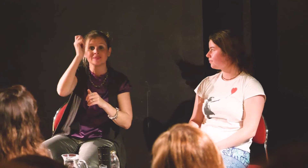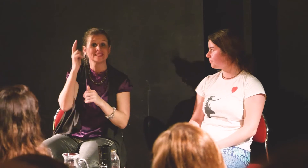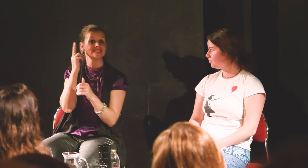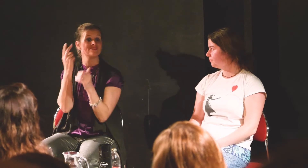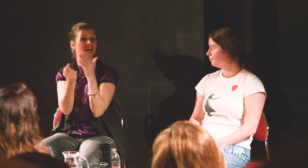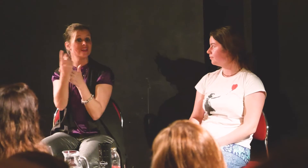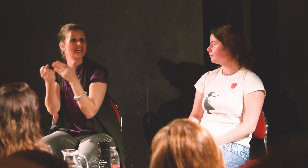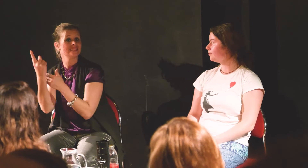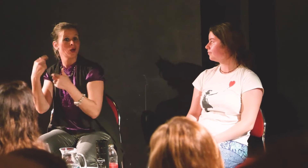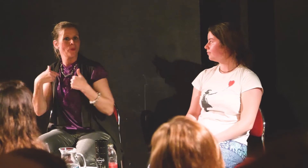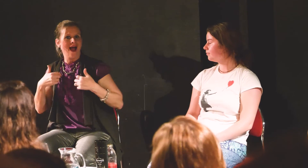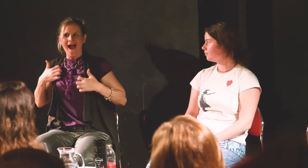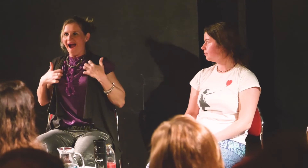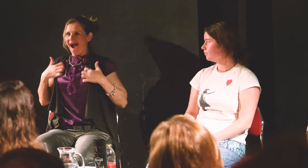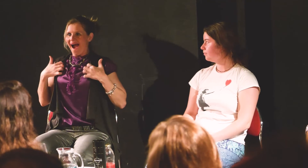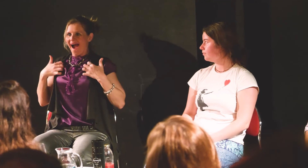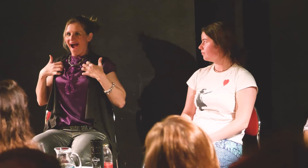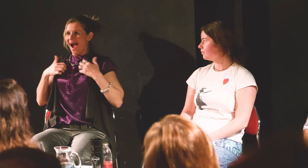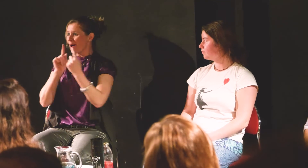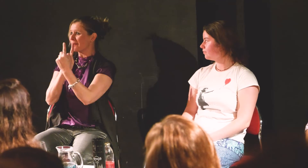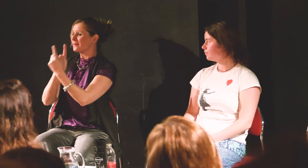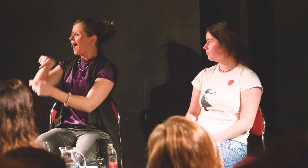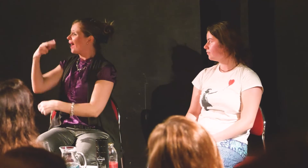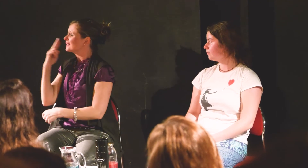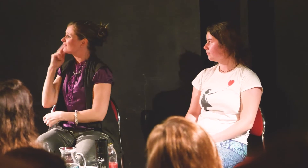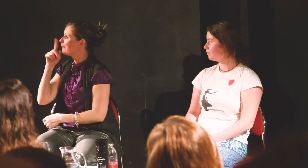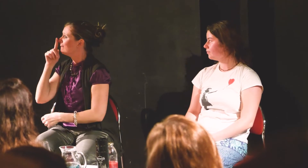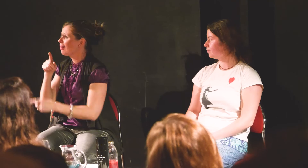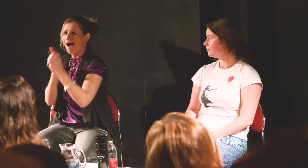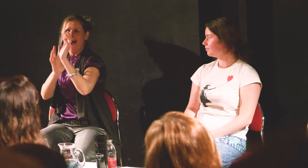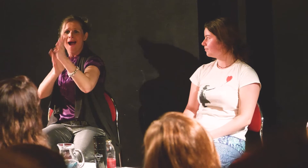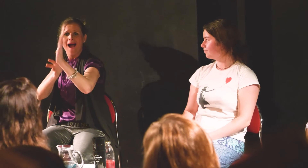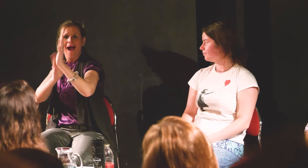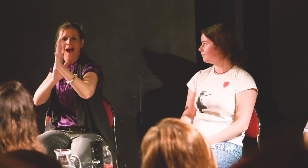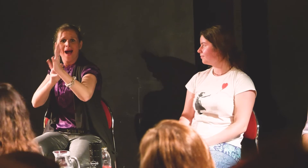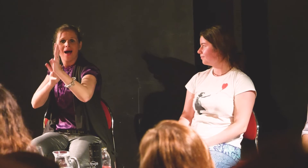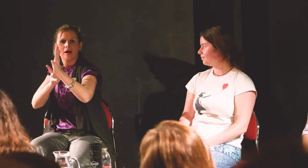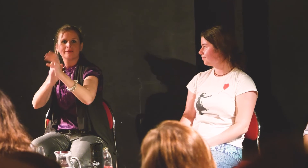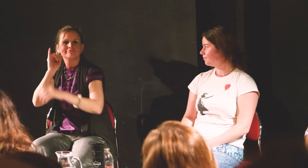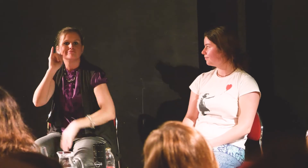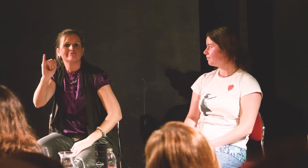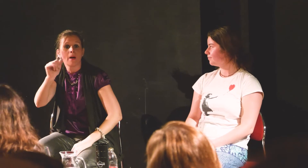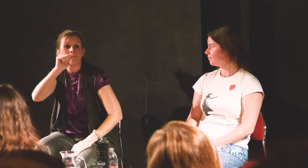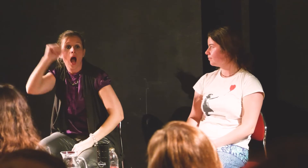So when it comes to a deaf club, deaf events, deaf parties, we can't wait to meet other deaf people.